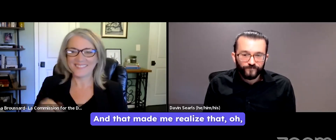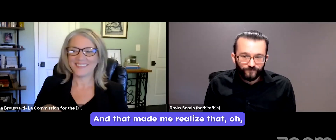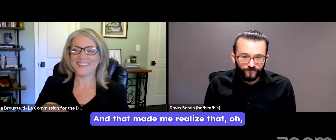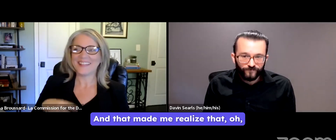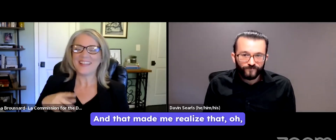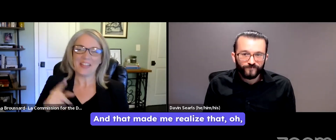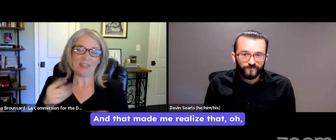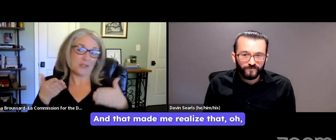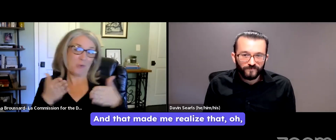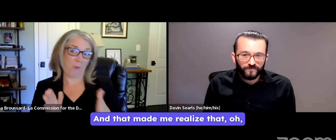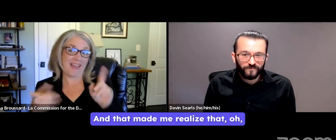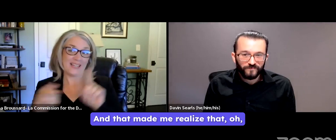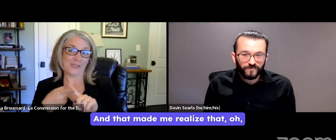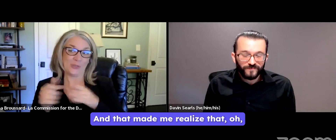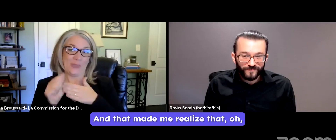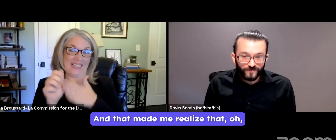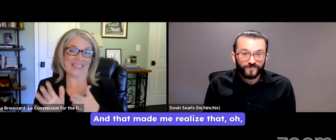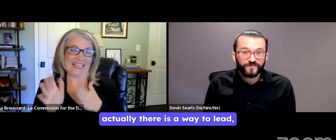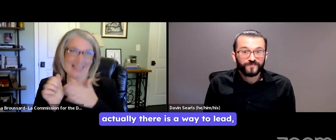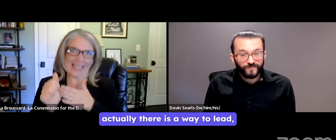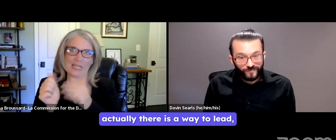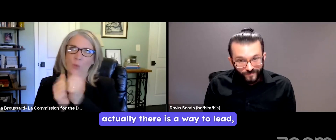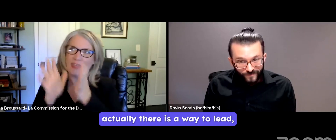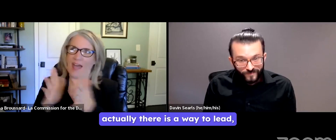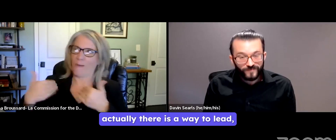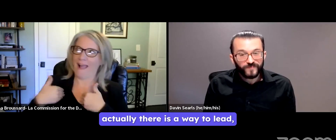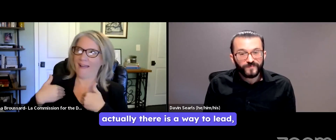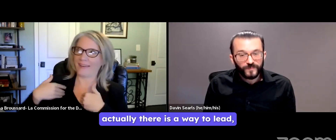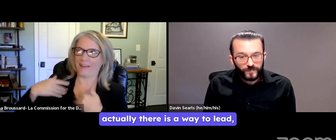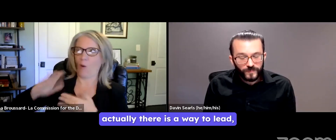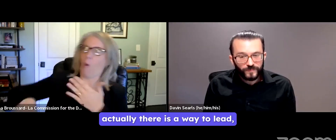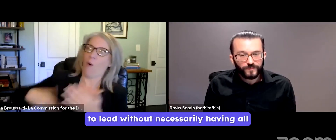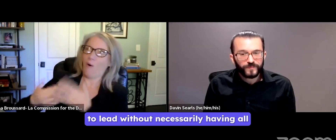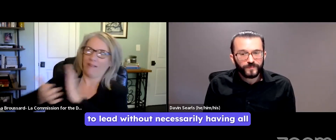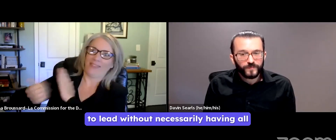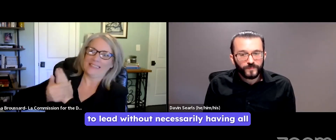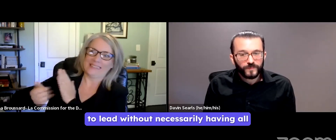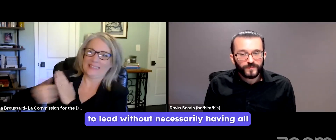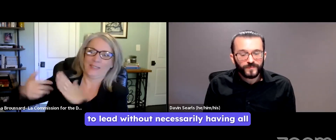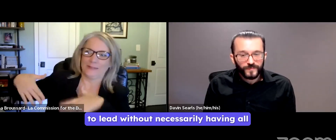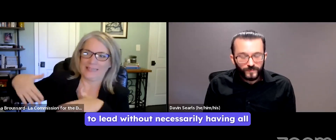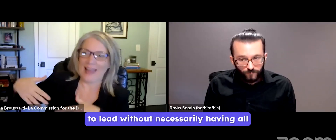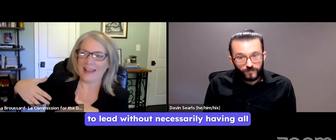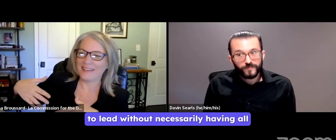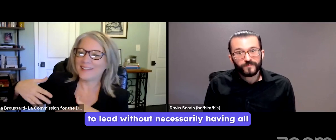realize that, oh, actually, there is a way to lead without necessarily